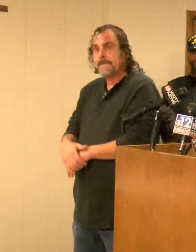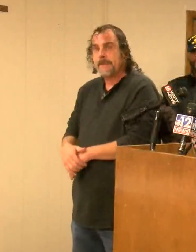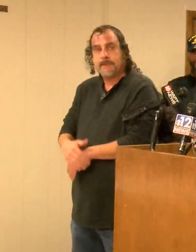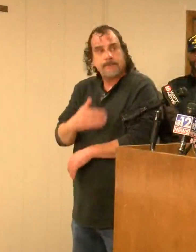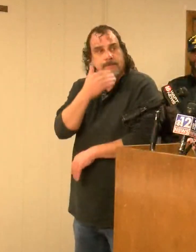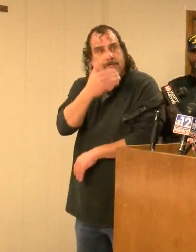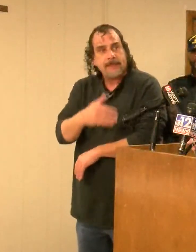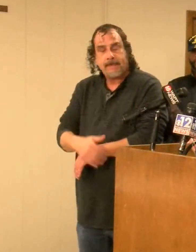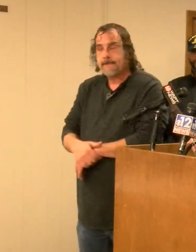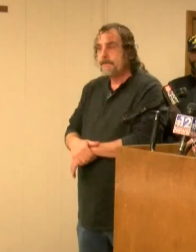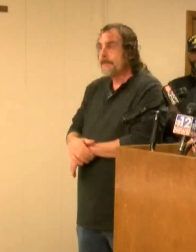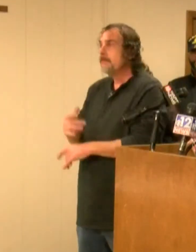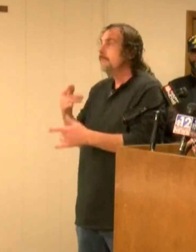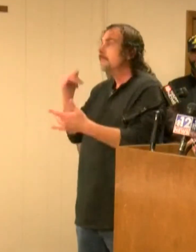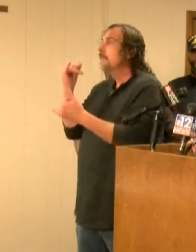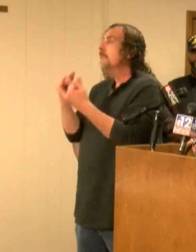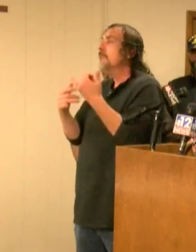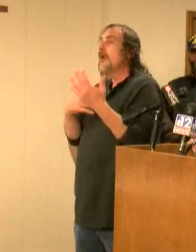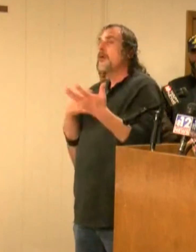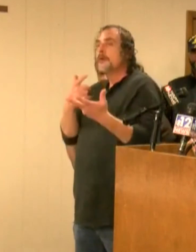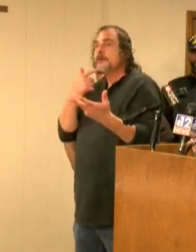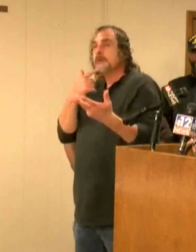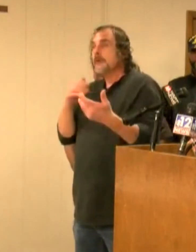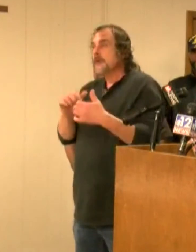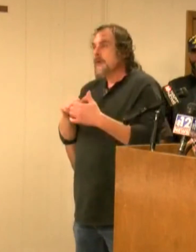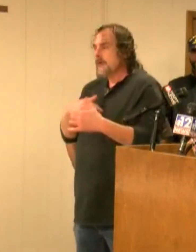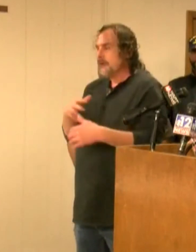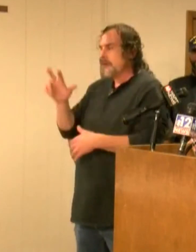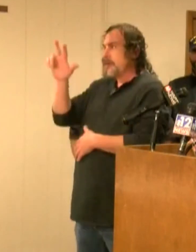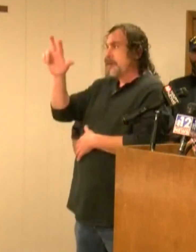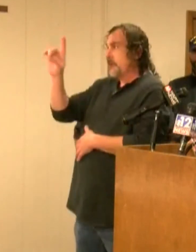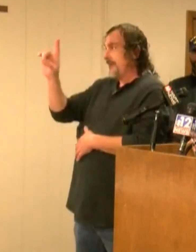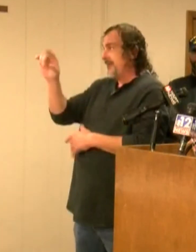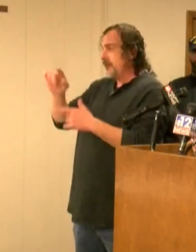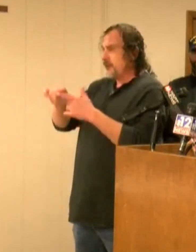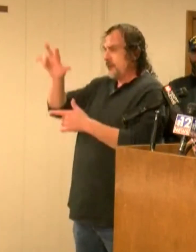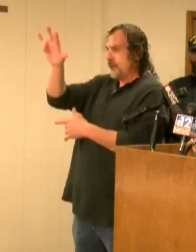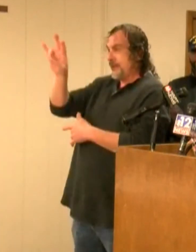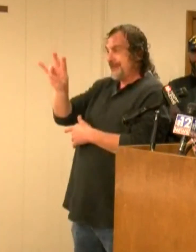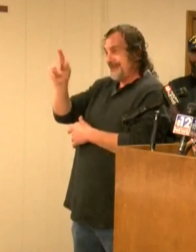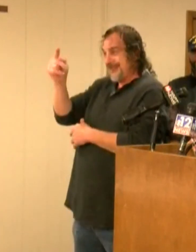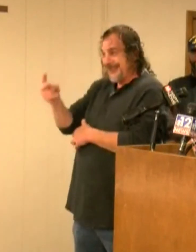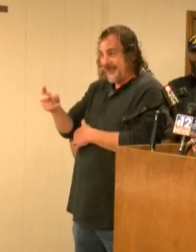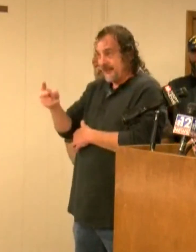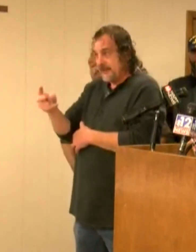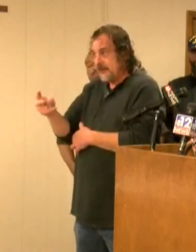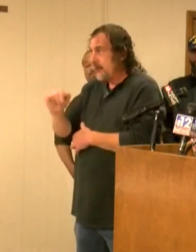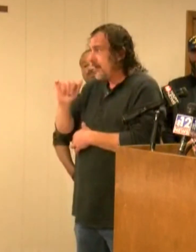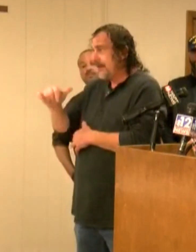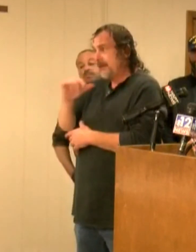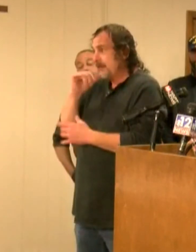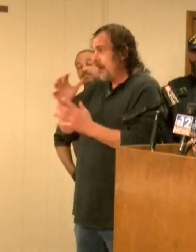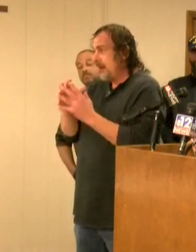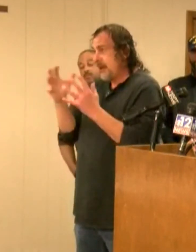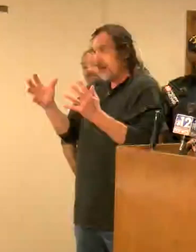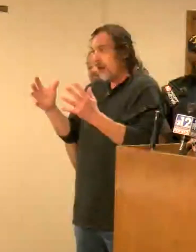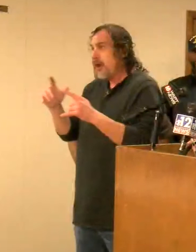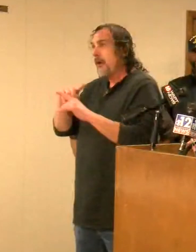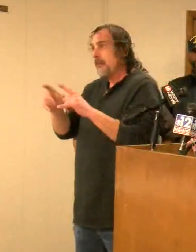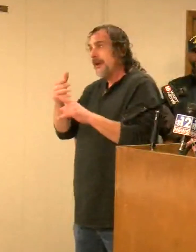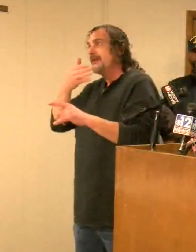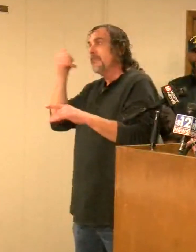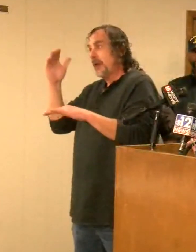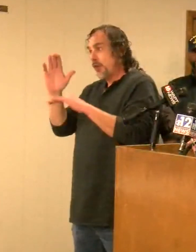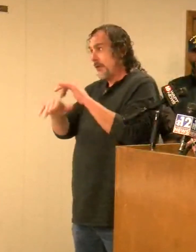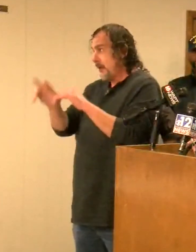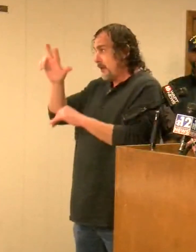Thank you, John. One thing I'd like to say is we're going from 38 to 37 and a half. That's not a whole lot, but it's better than the